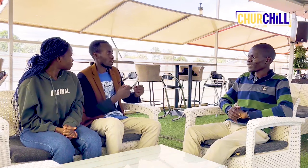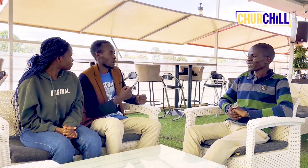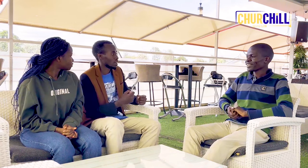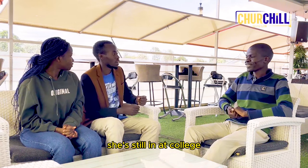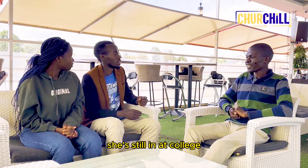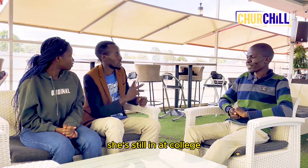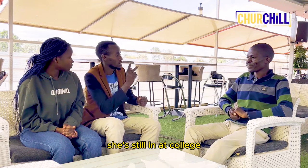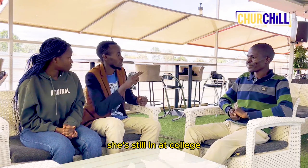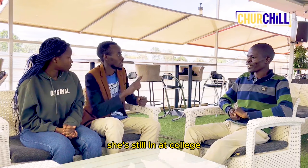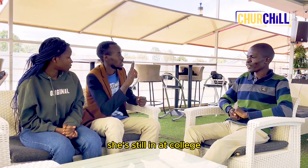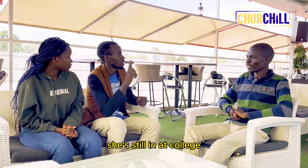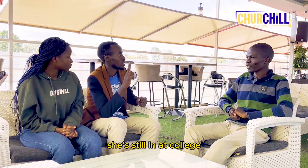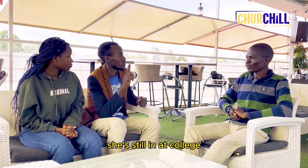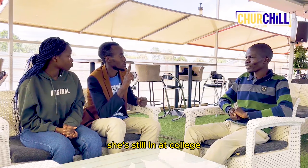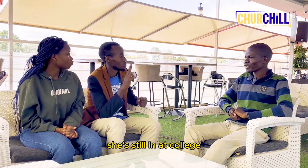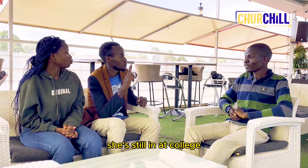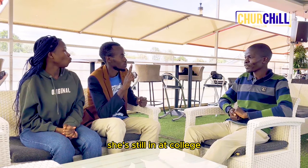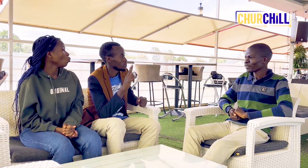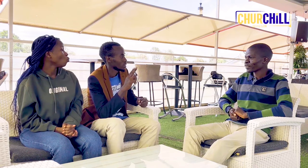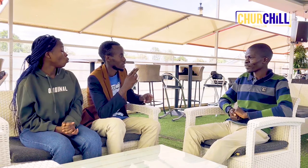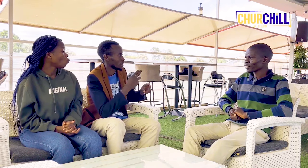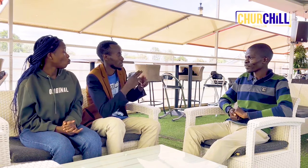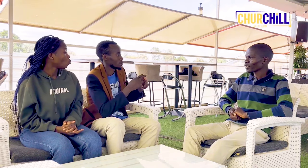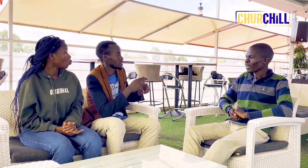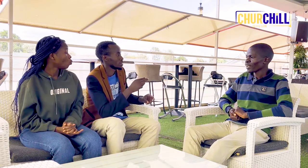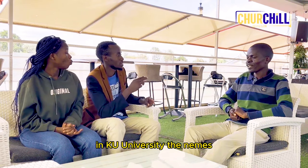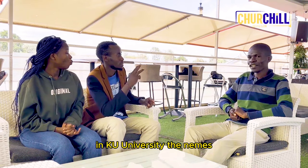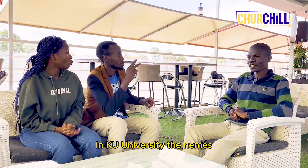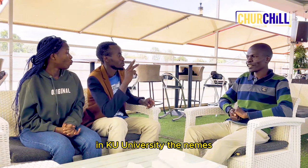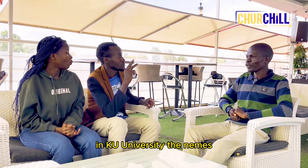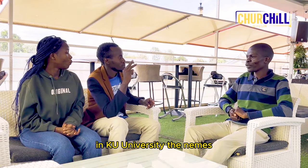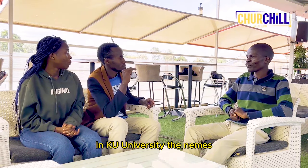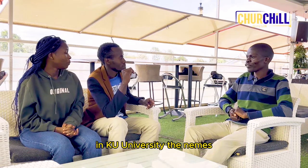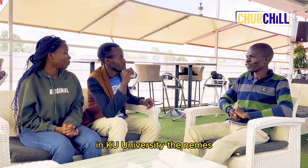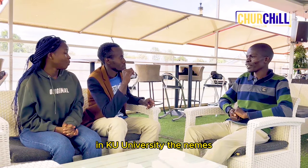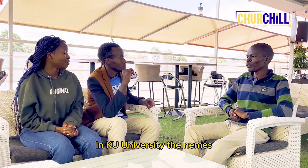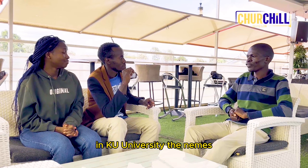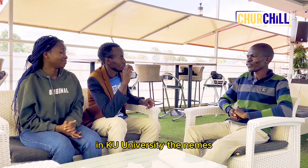She is still at college. In KU University. name is?